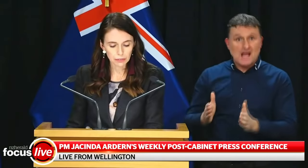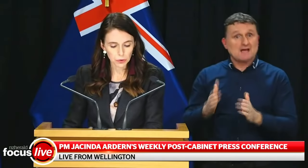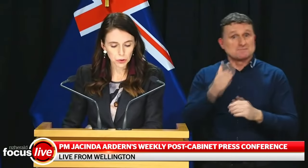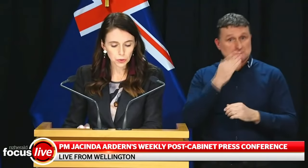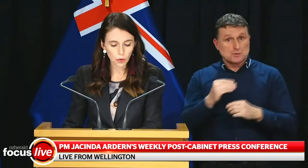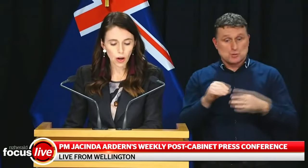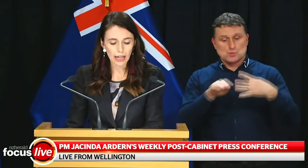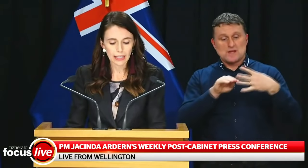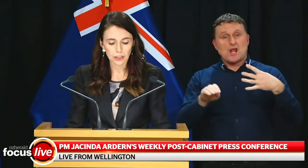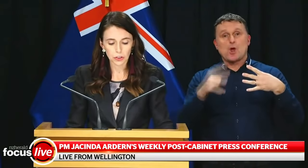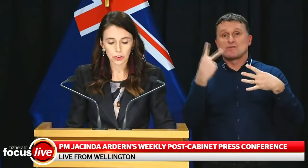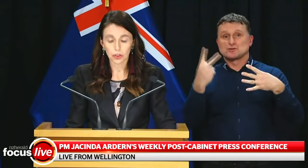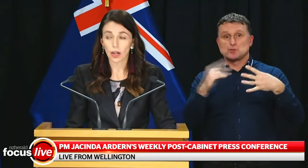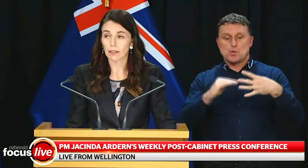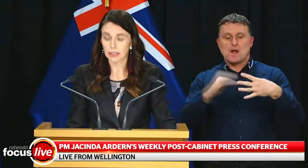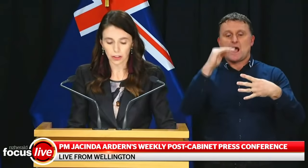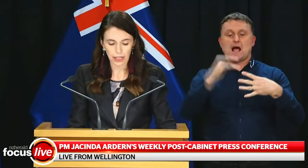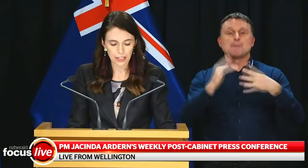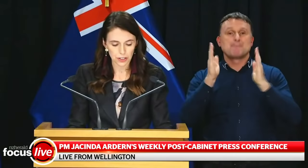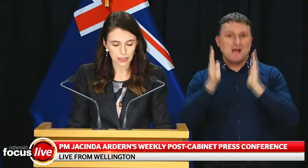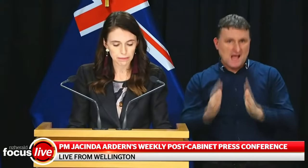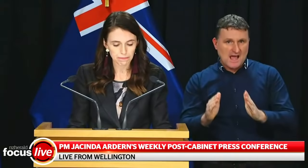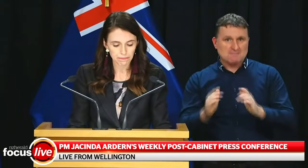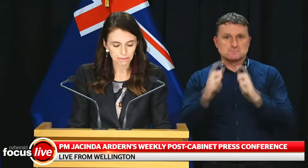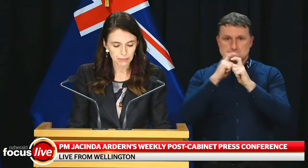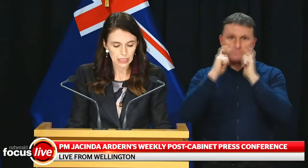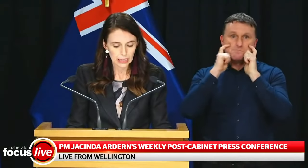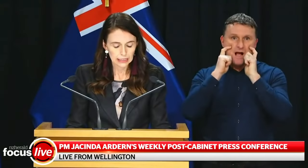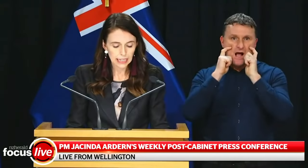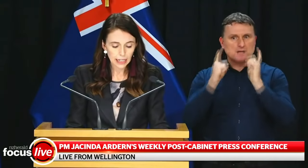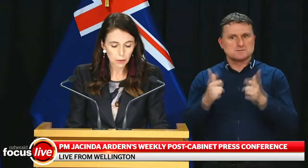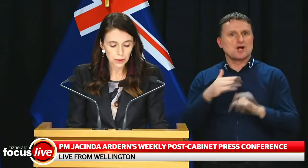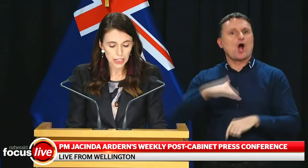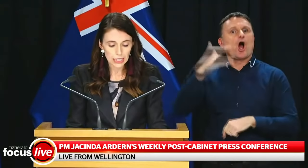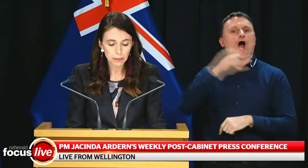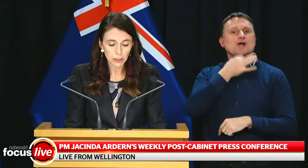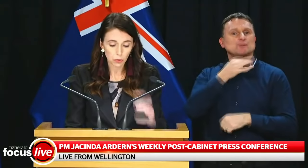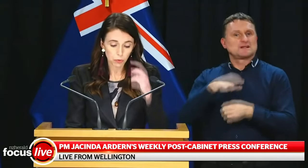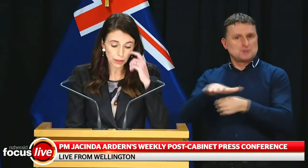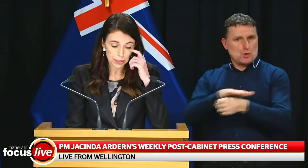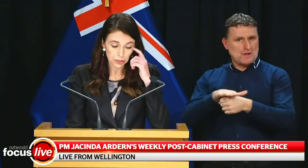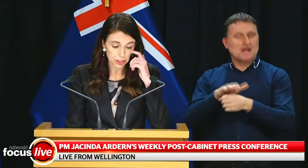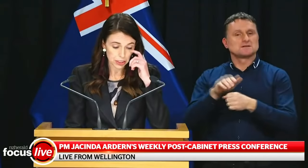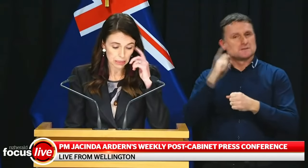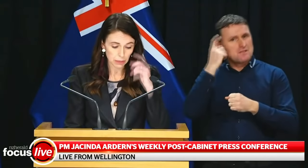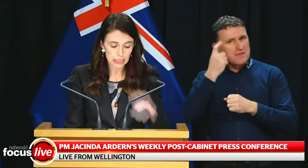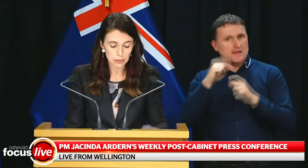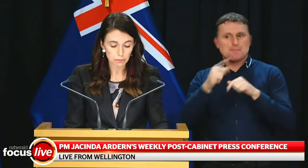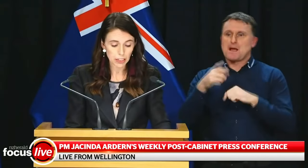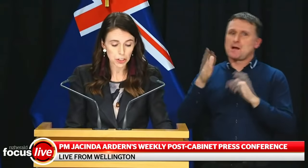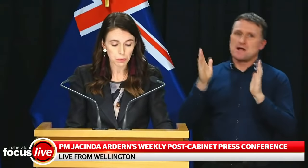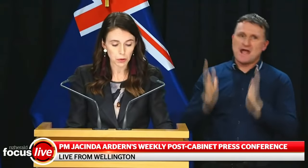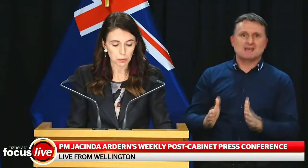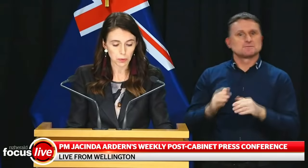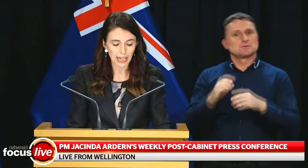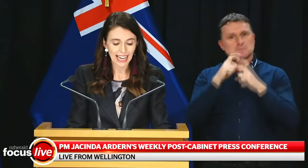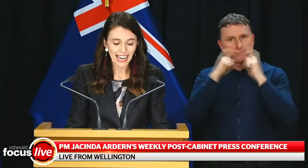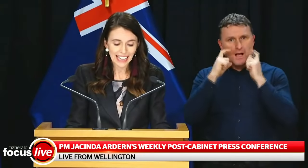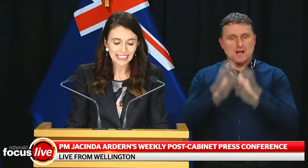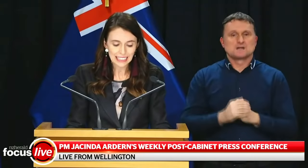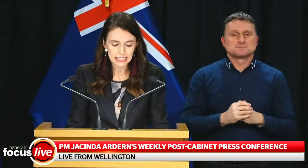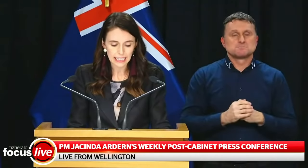alert levels 2 or higher in certain high-risk locations. To date, our approach has been to avoid restrictions as much as